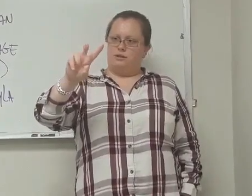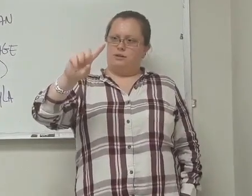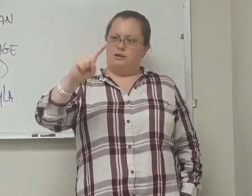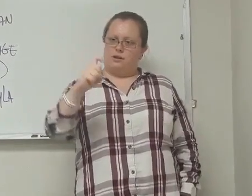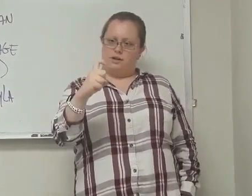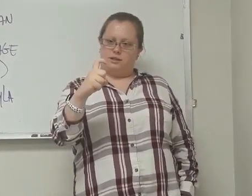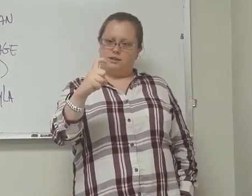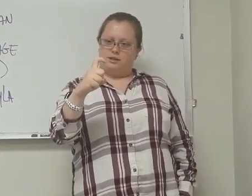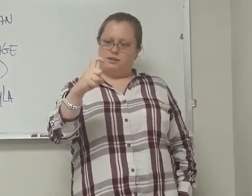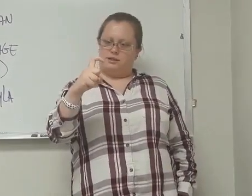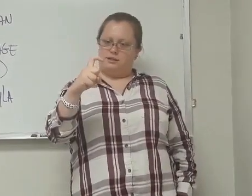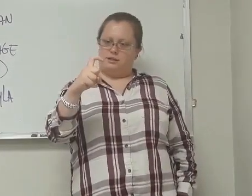X,